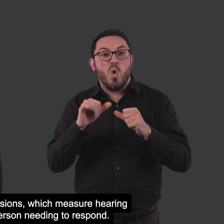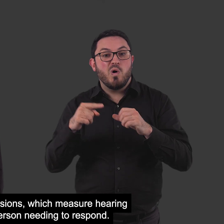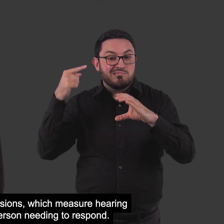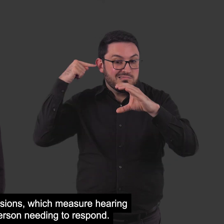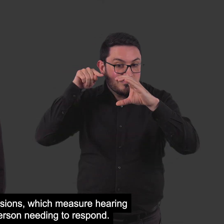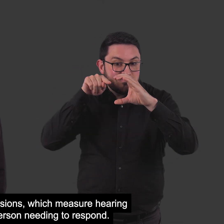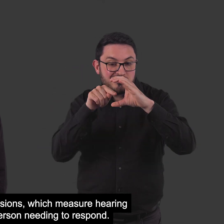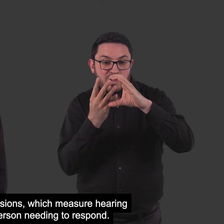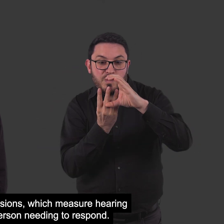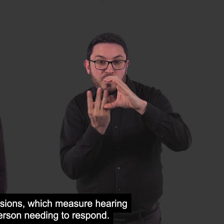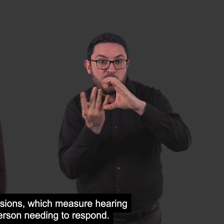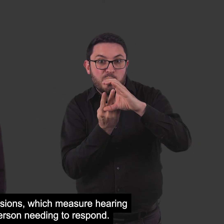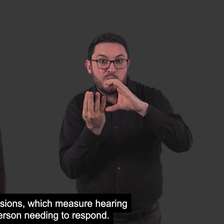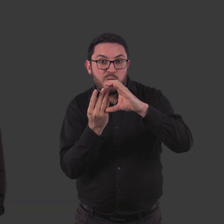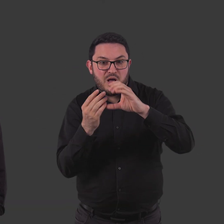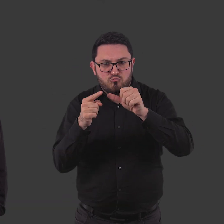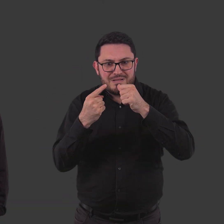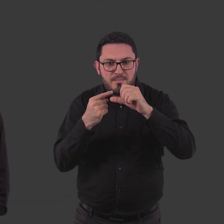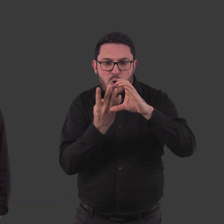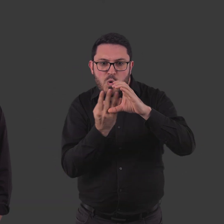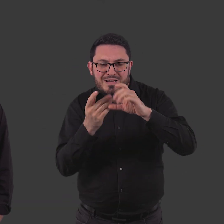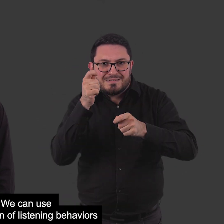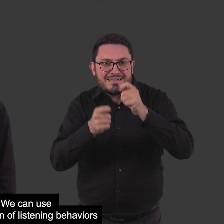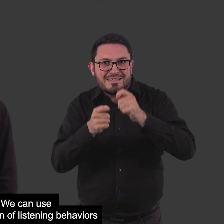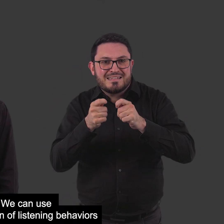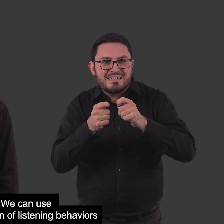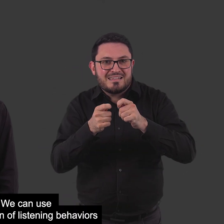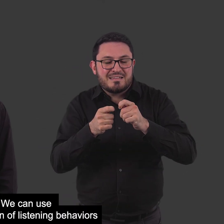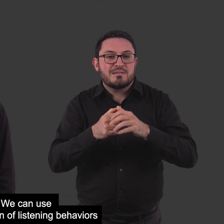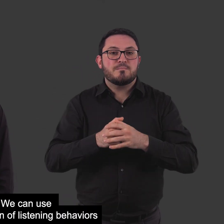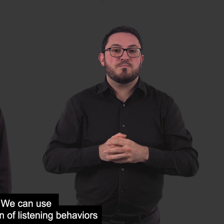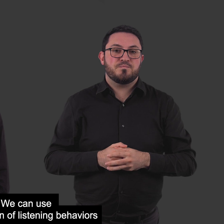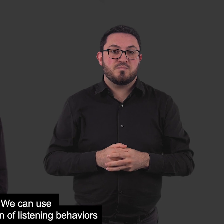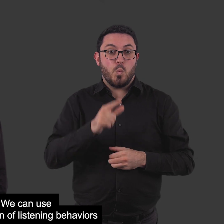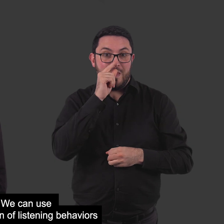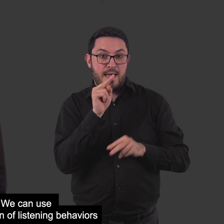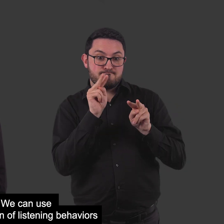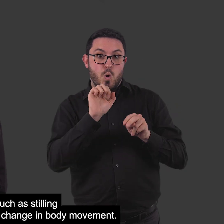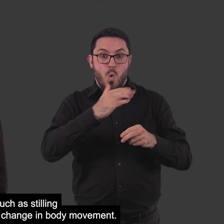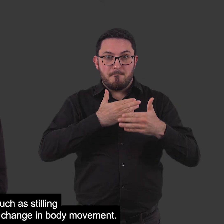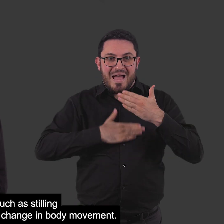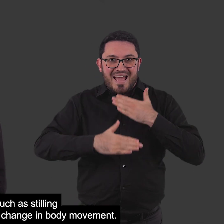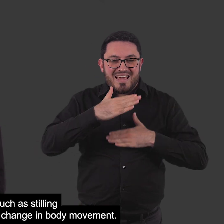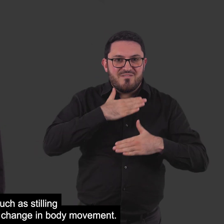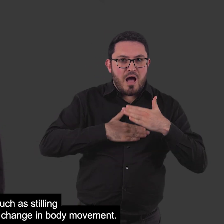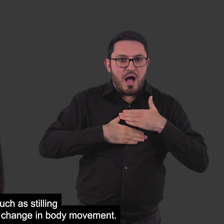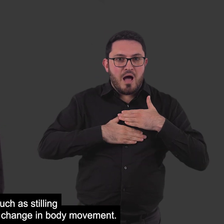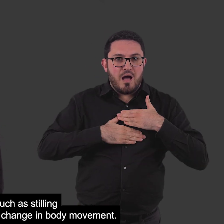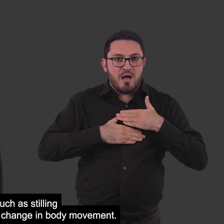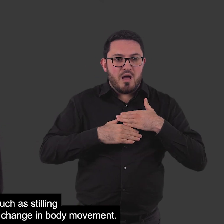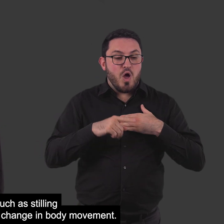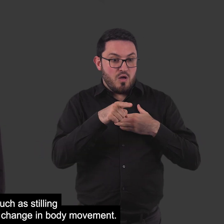hearing without the person needing to respond. We can use observation of listening behaviours such as stilling or